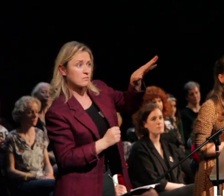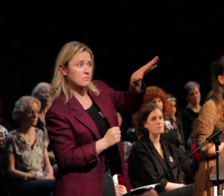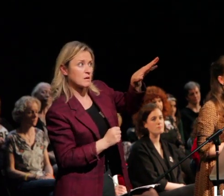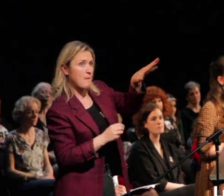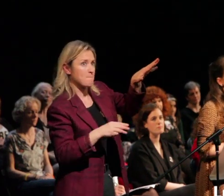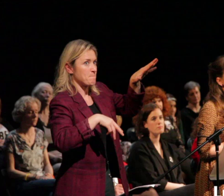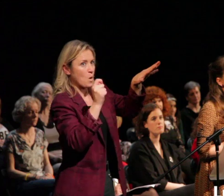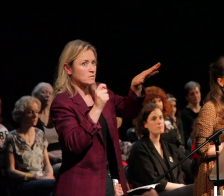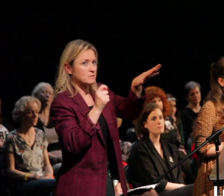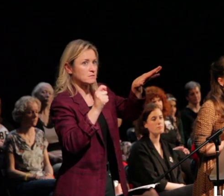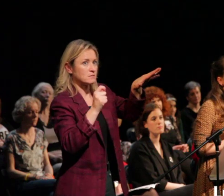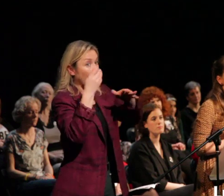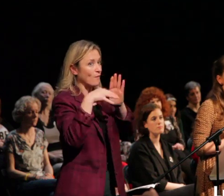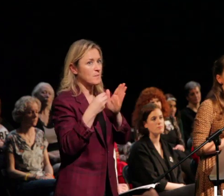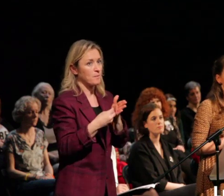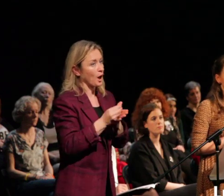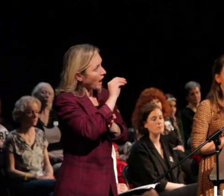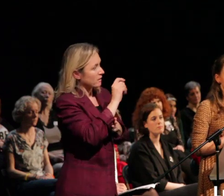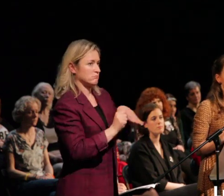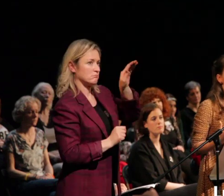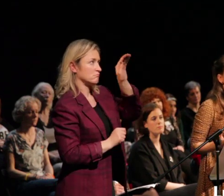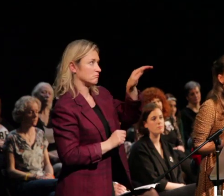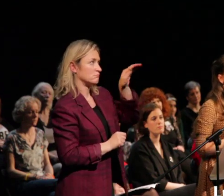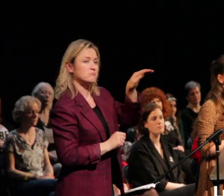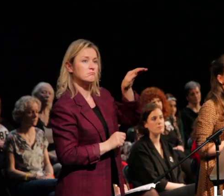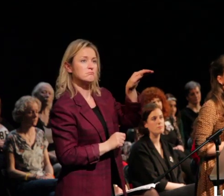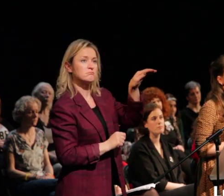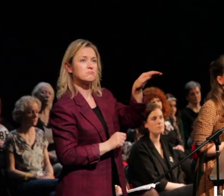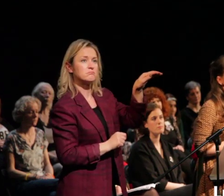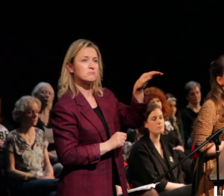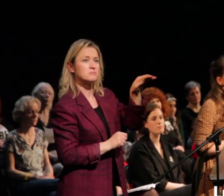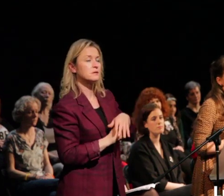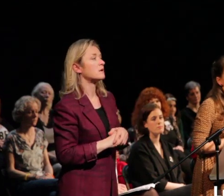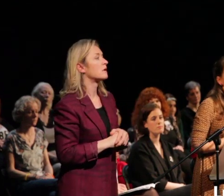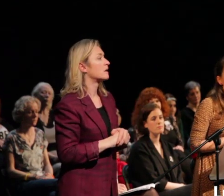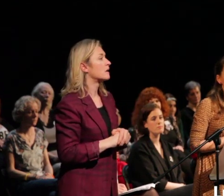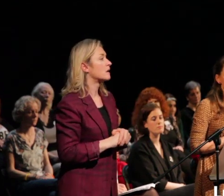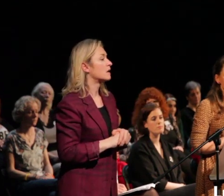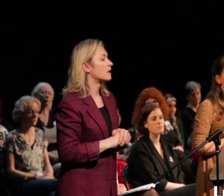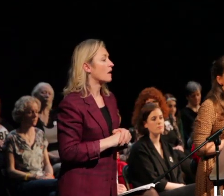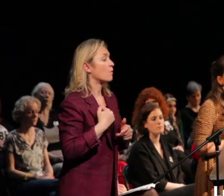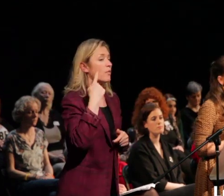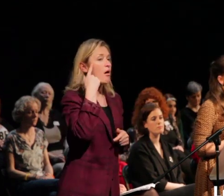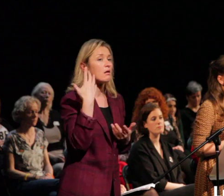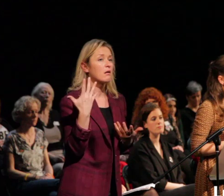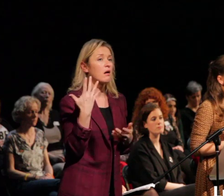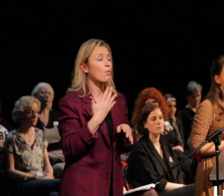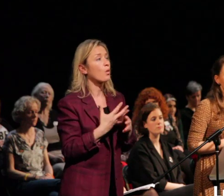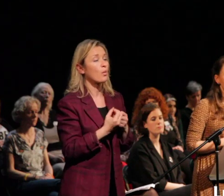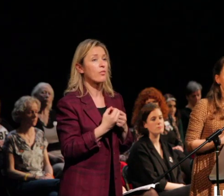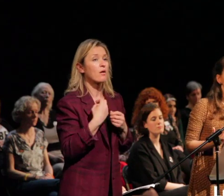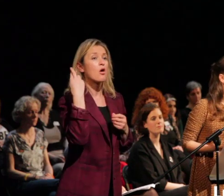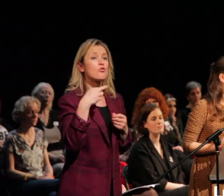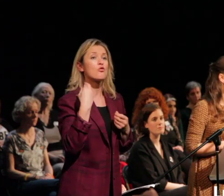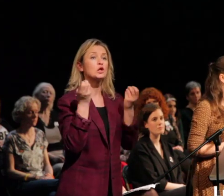the majority of the public subsidy and the majority of the public's attention. And our thinking was actually if we can work with the Royal Shakespeare